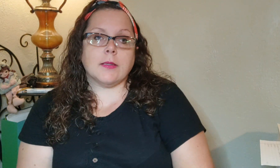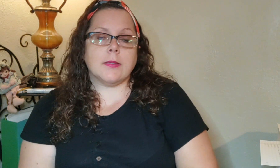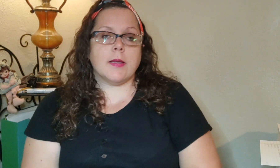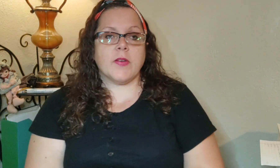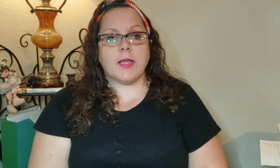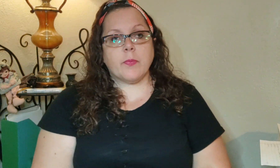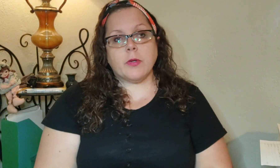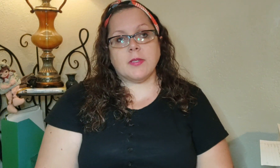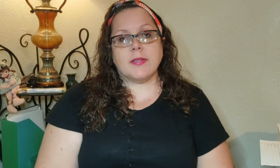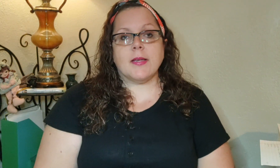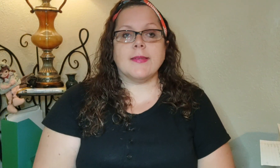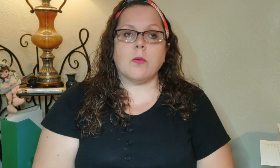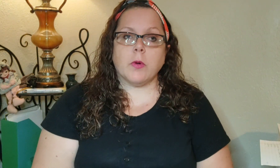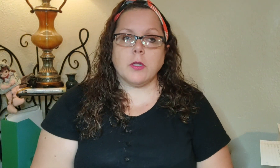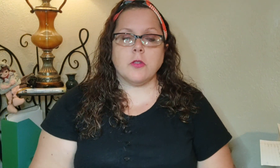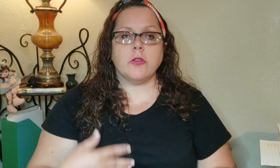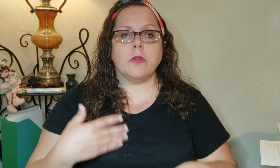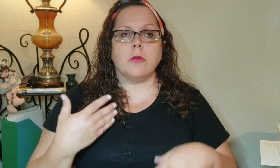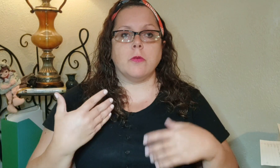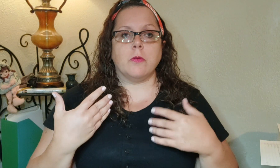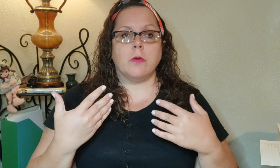And if a deaf person says, I want to,